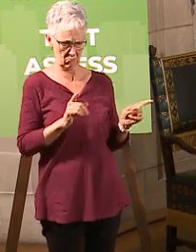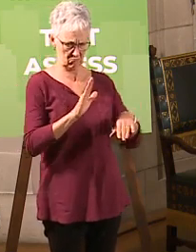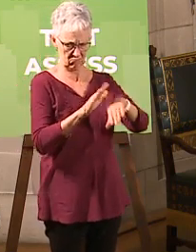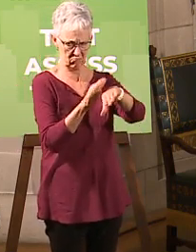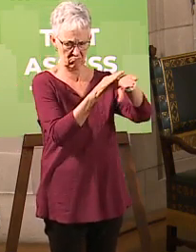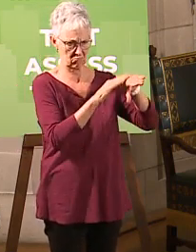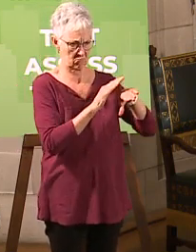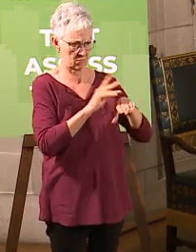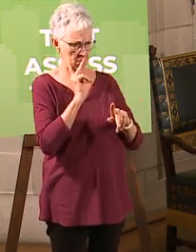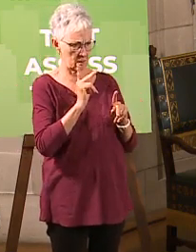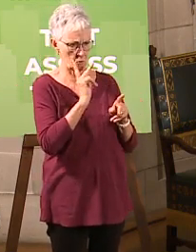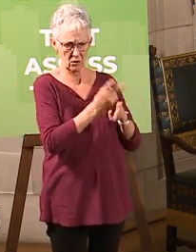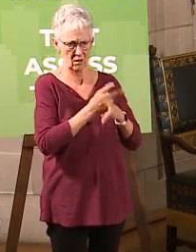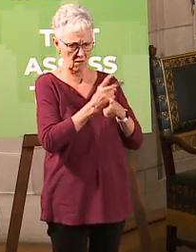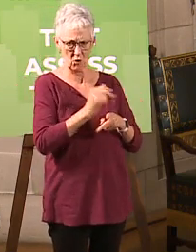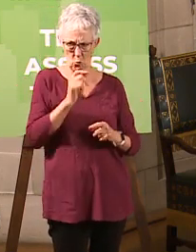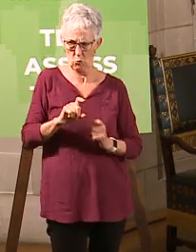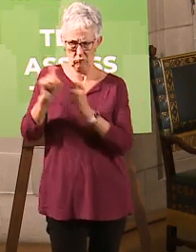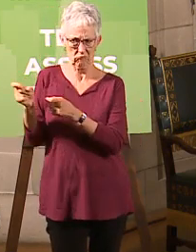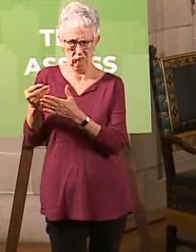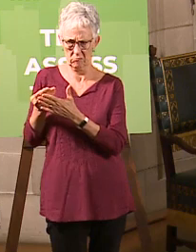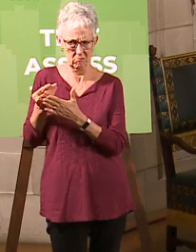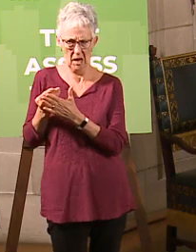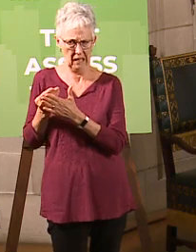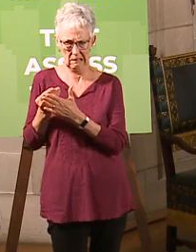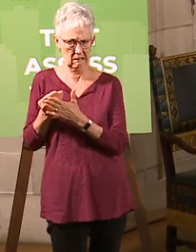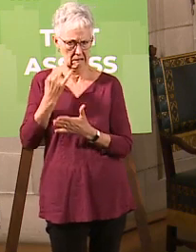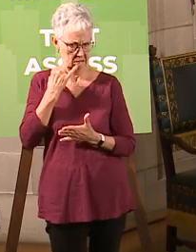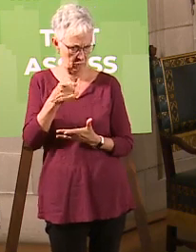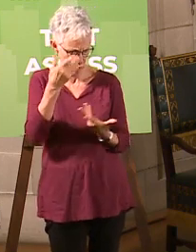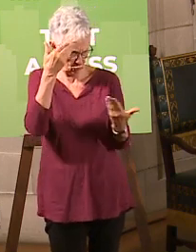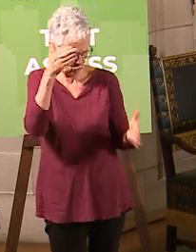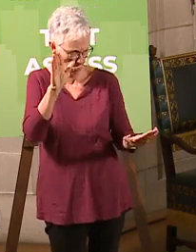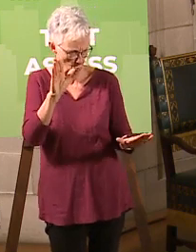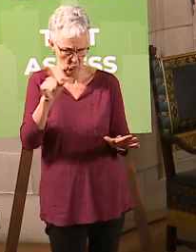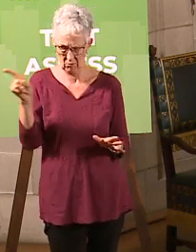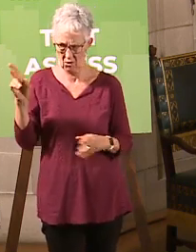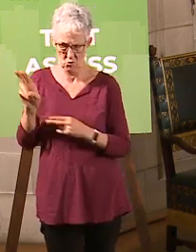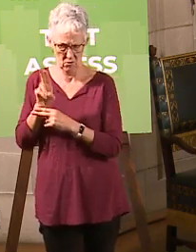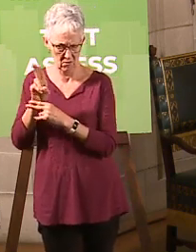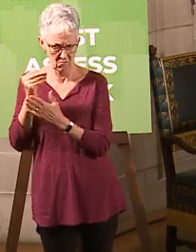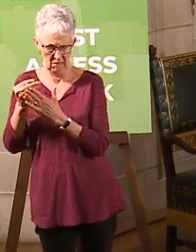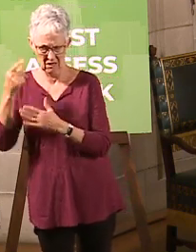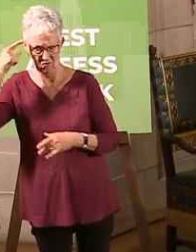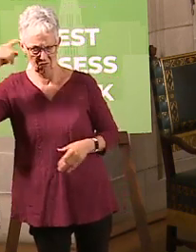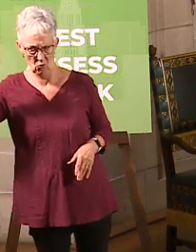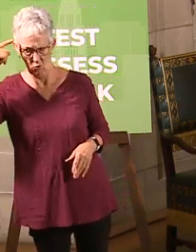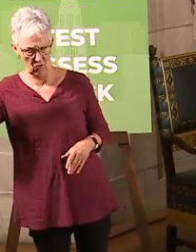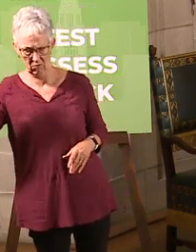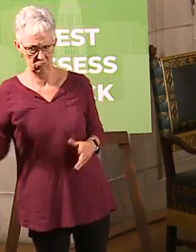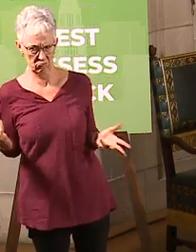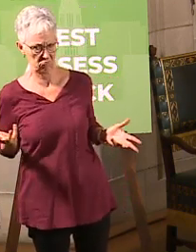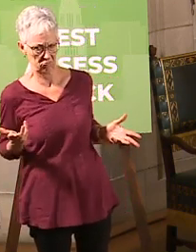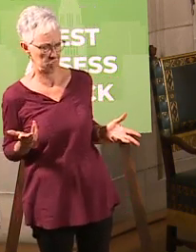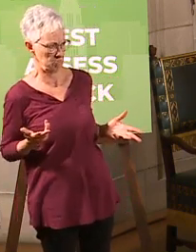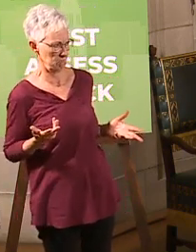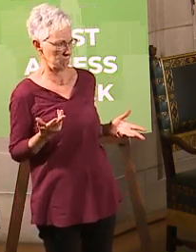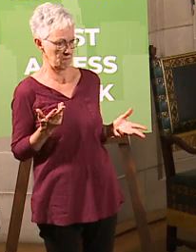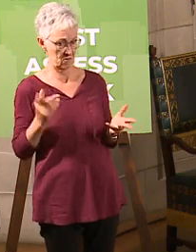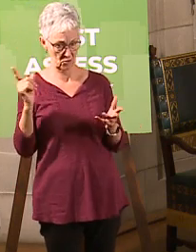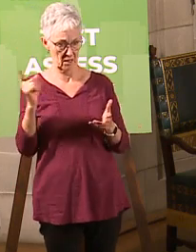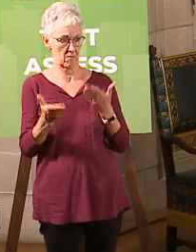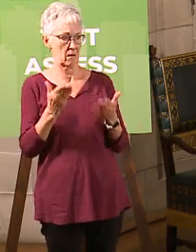So, sorry, who was asking that question? Valerie from NTV. Valerie from NTV was asking about a viral post, people raising money to be able